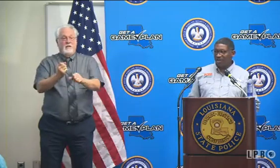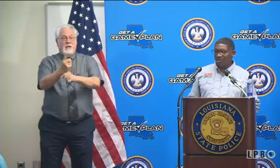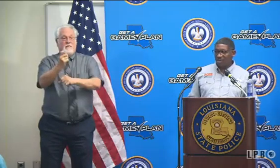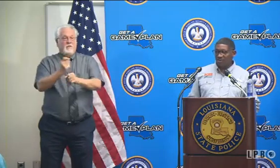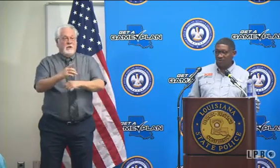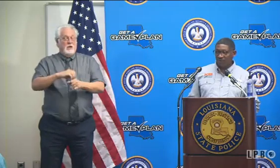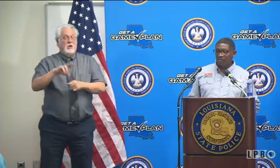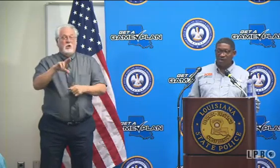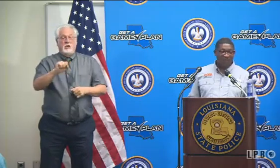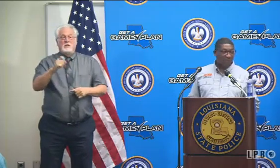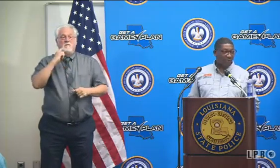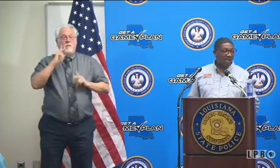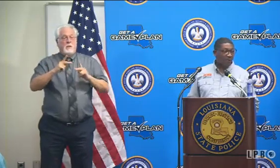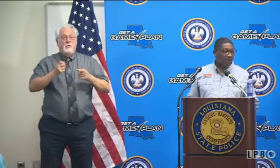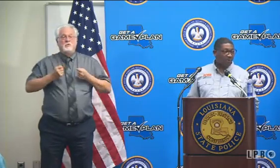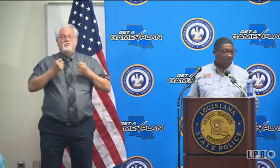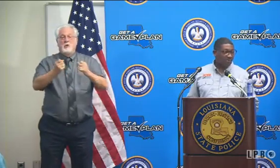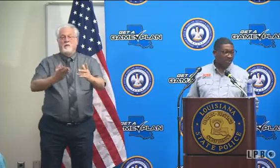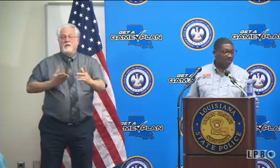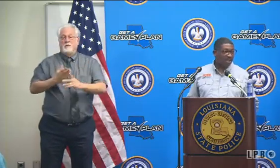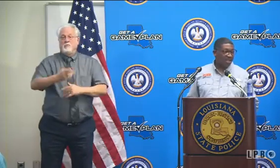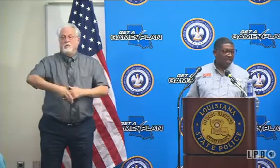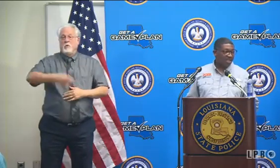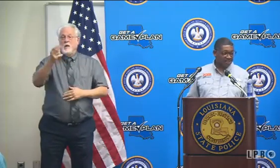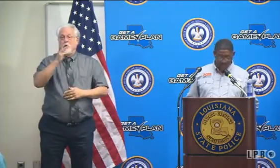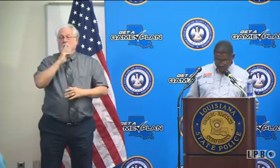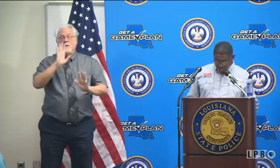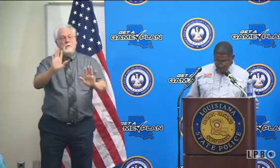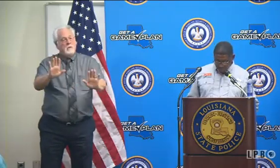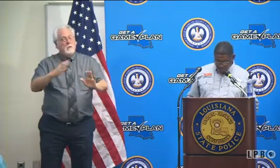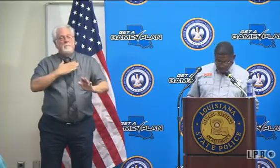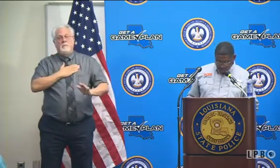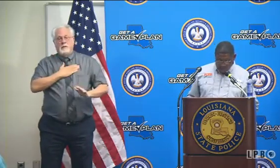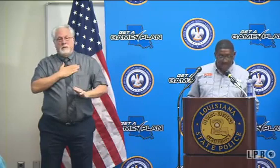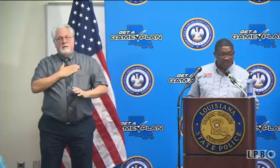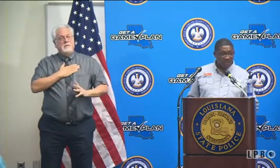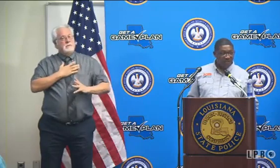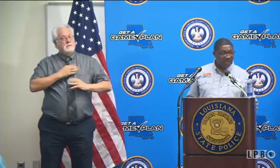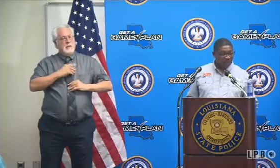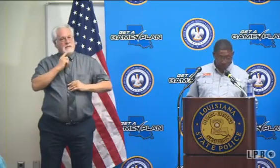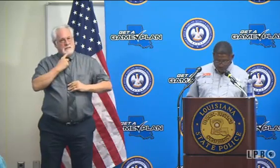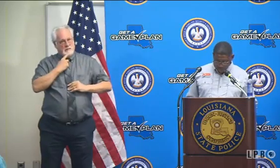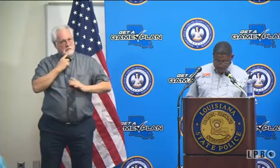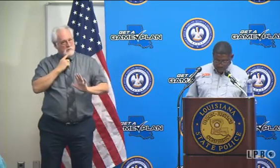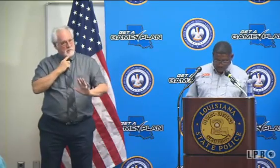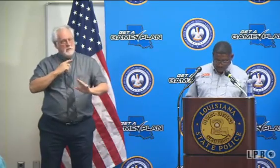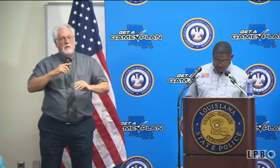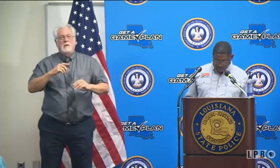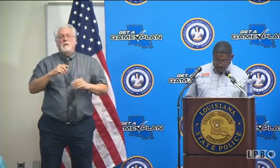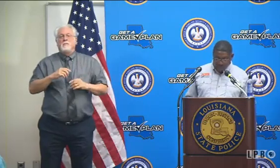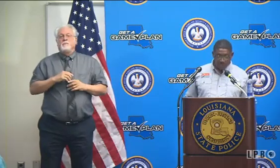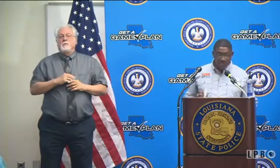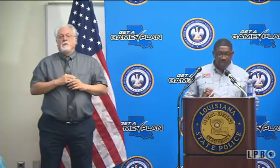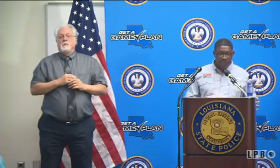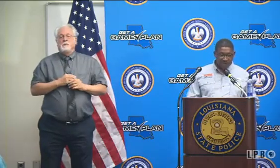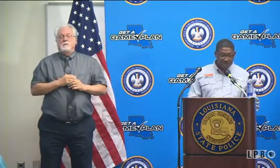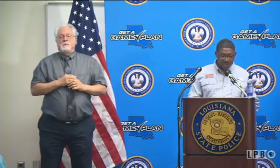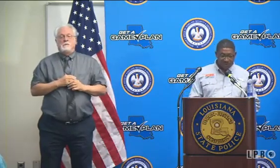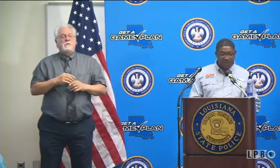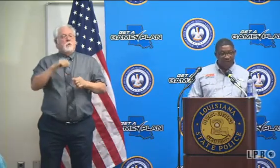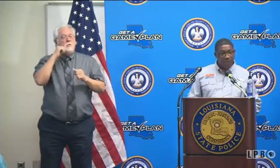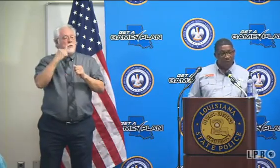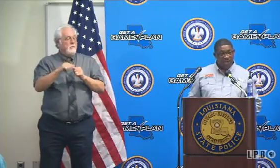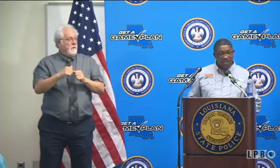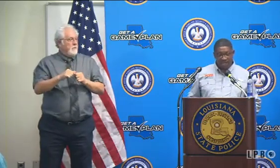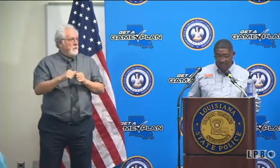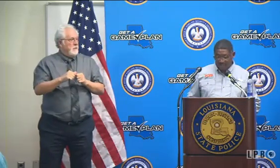in the United States with folks driving through high water. So please take that very seriously in your evacuation efforts. Remember to